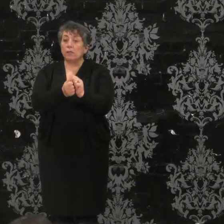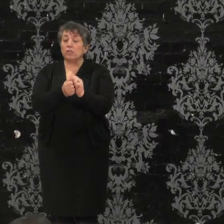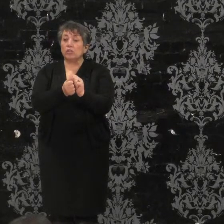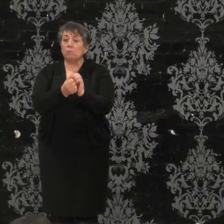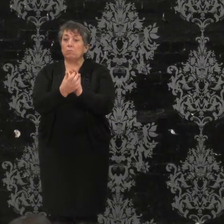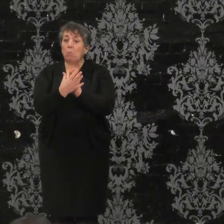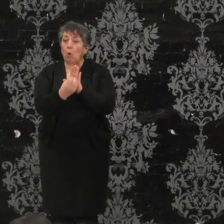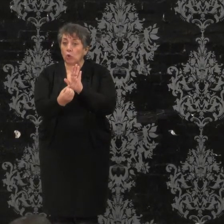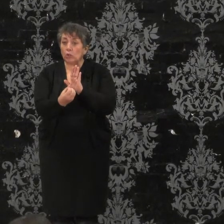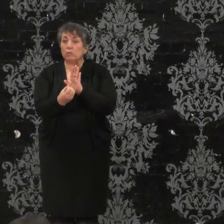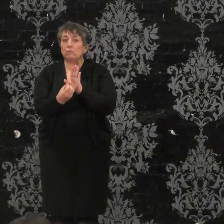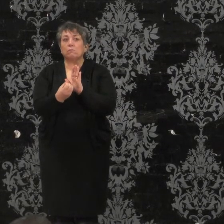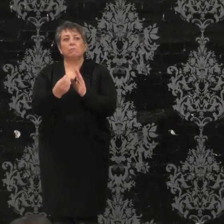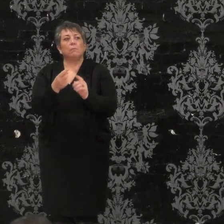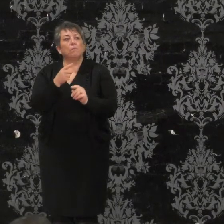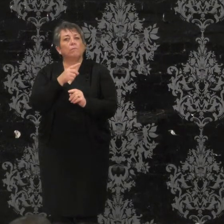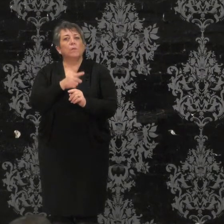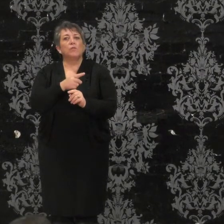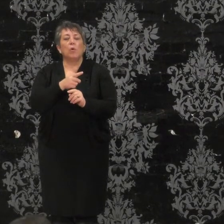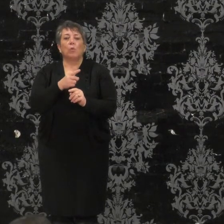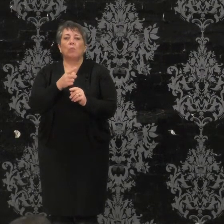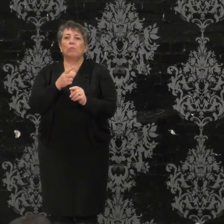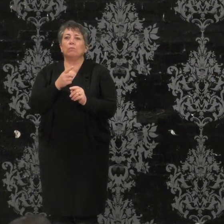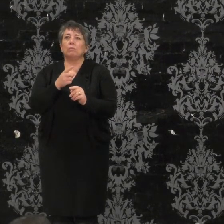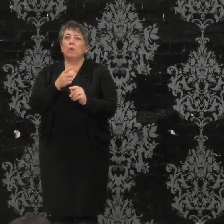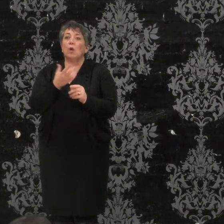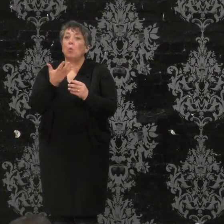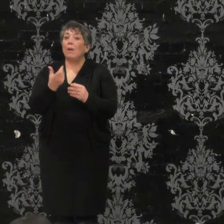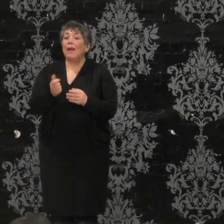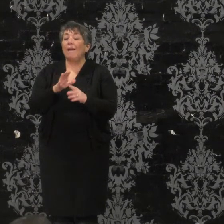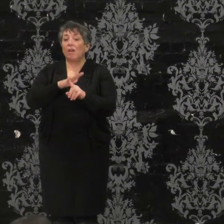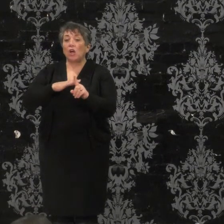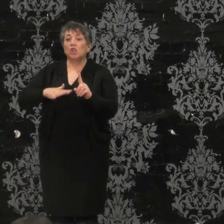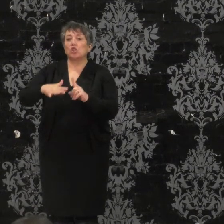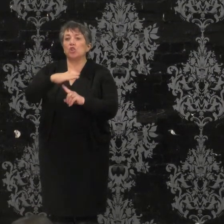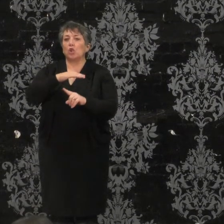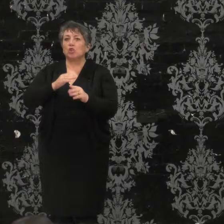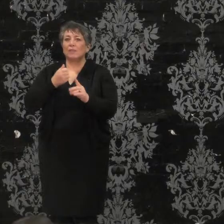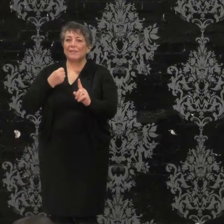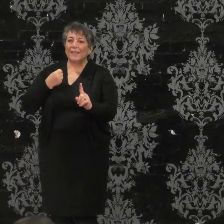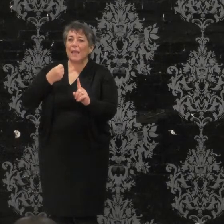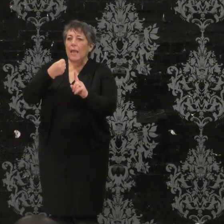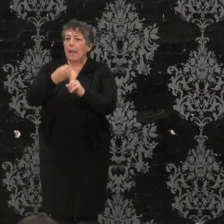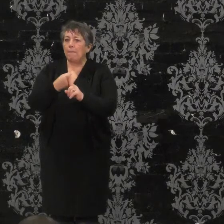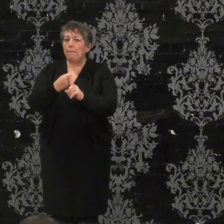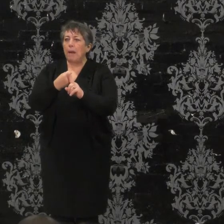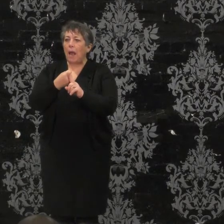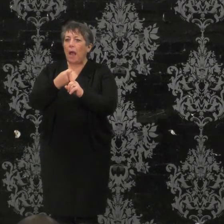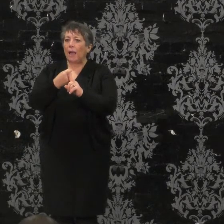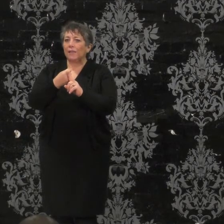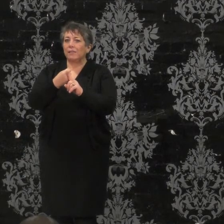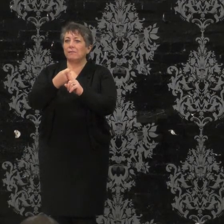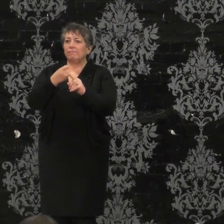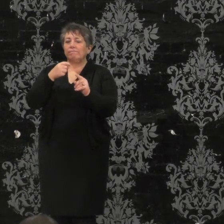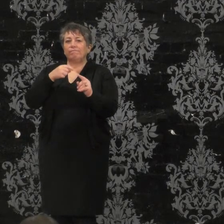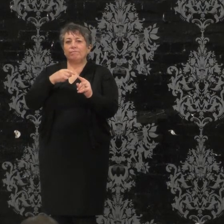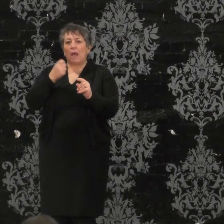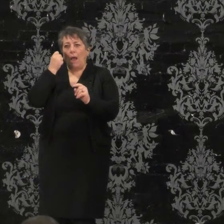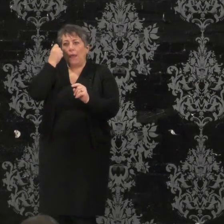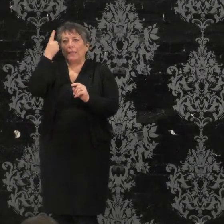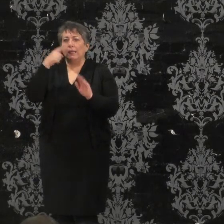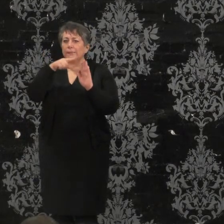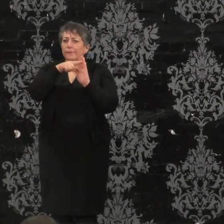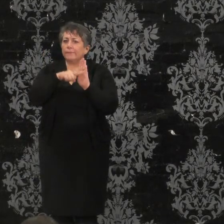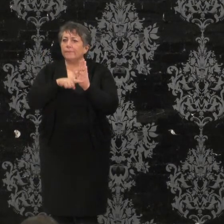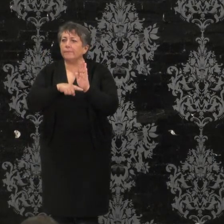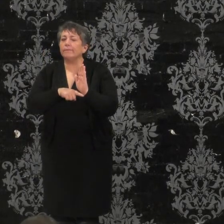that. With our partners, we've drawn up what we call social impact strands, and I won't bore you with all of those, it's all on our website, but just to give you an example,